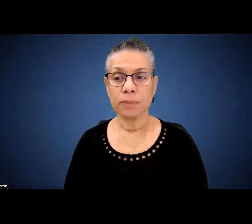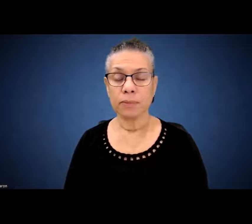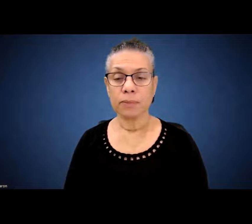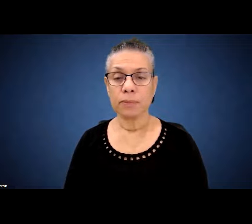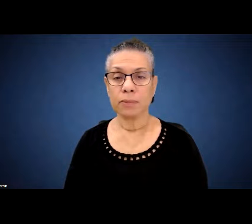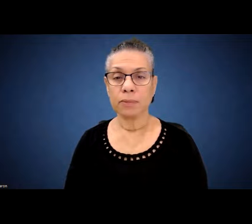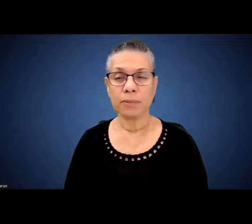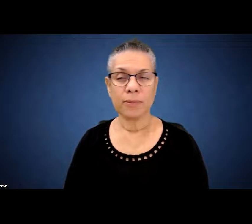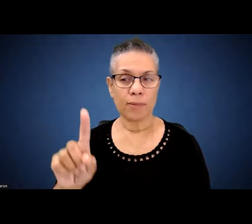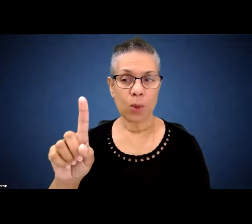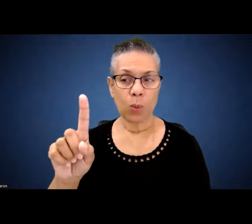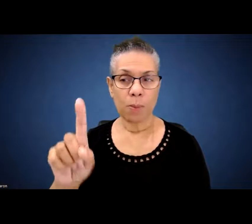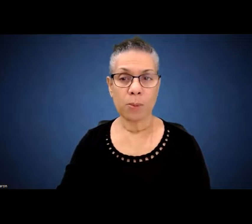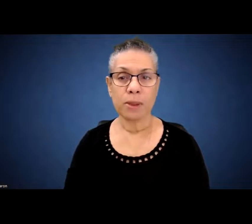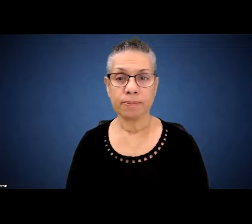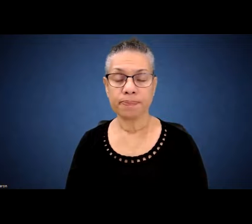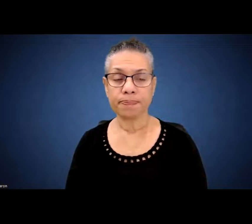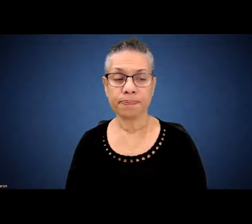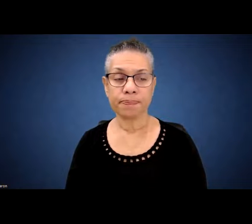hold on just a second.